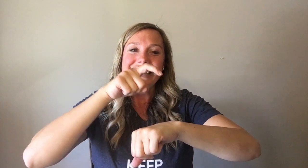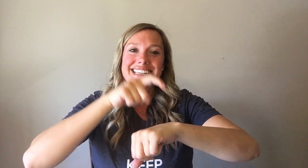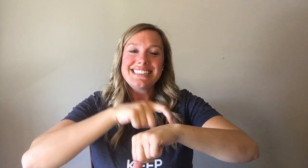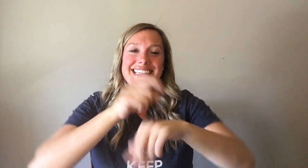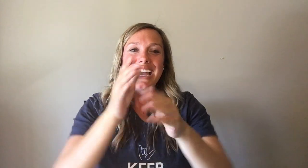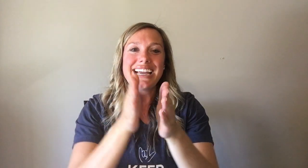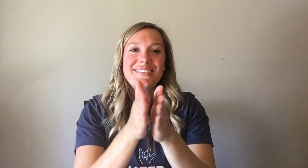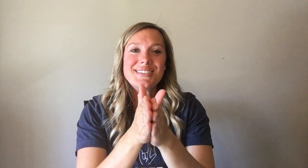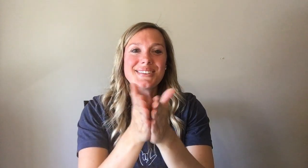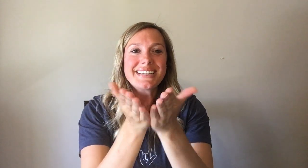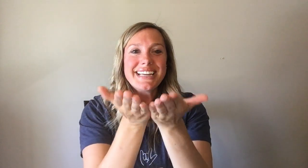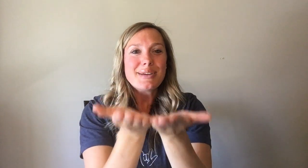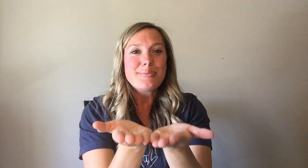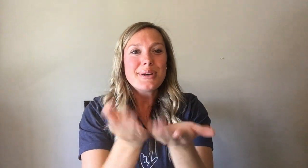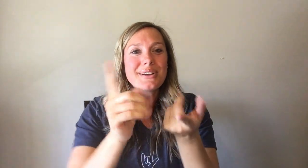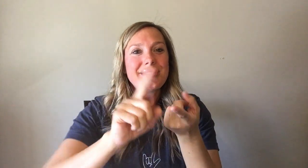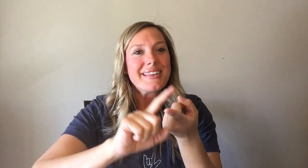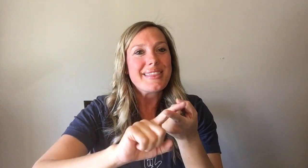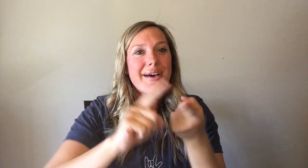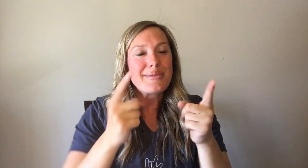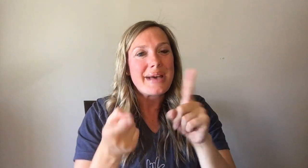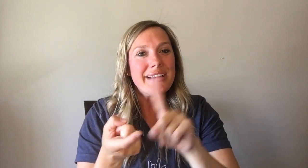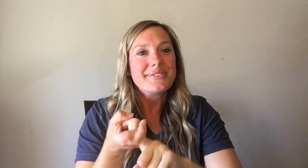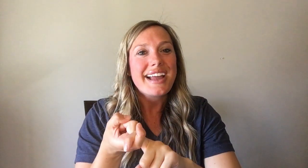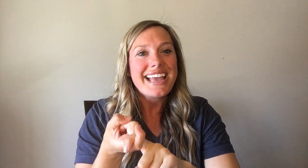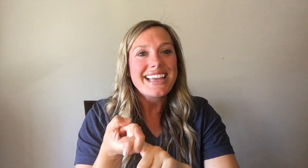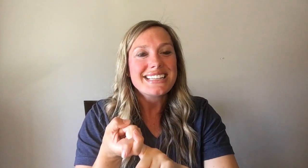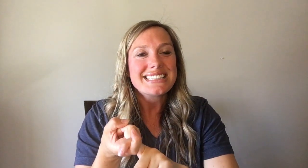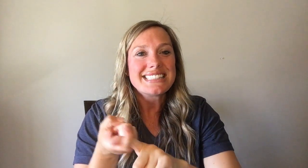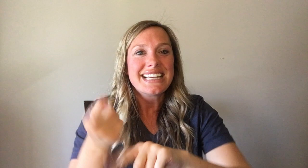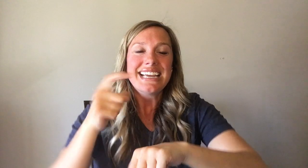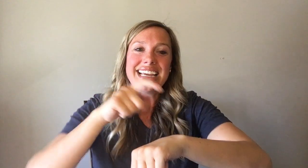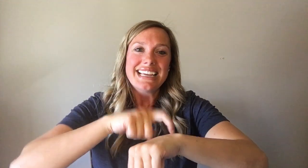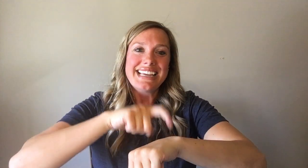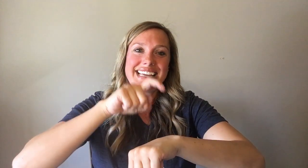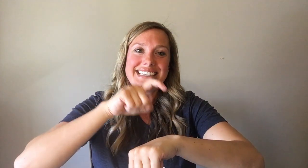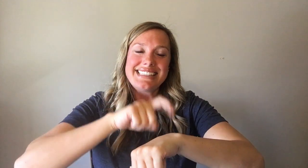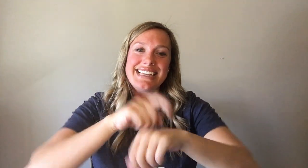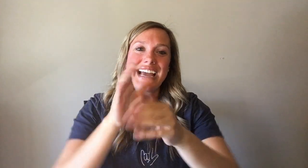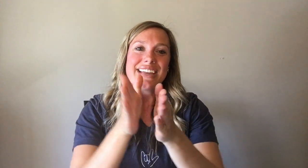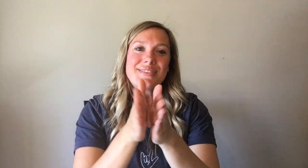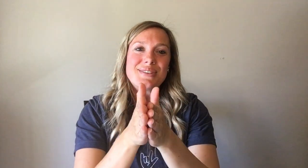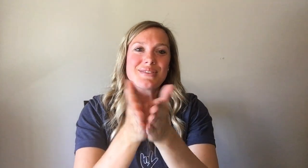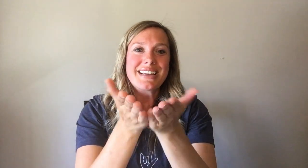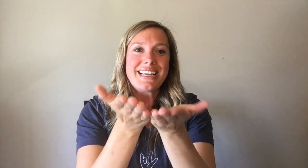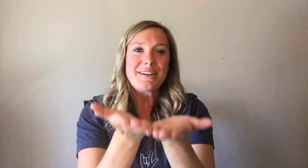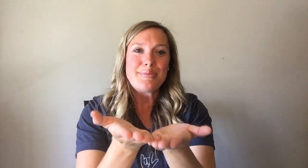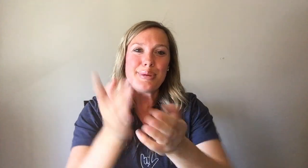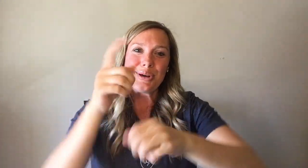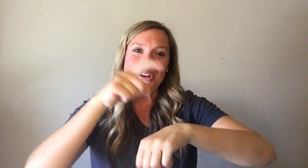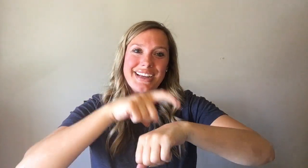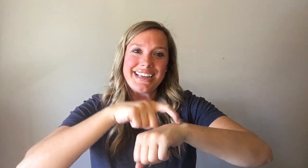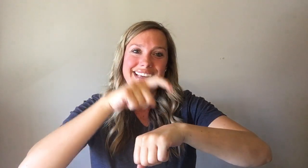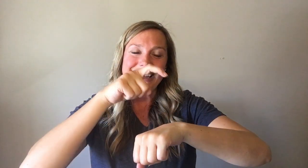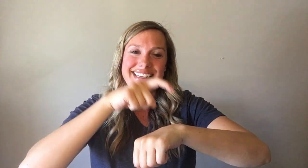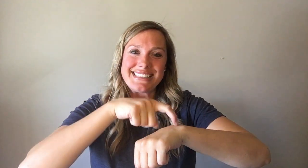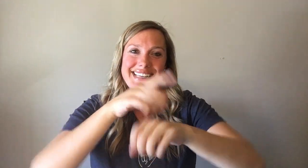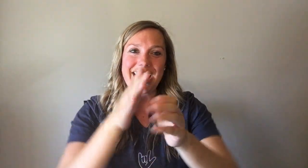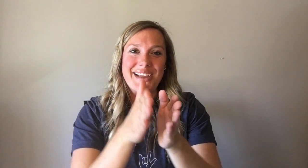is time to read a book with all my friends. It is time to read a book. It is time